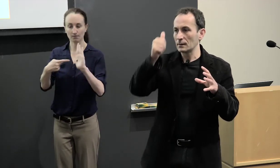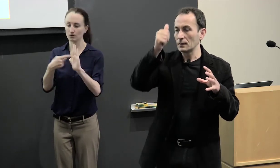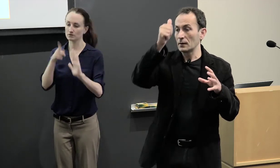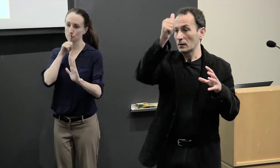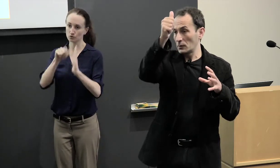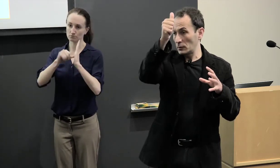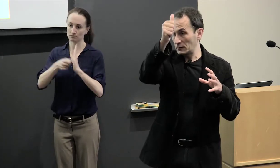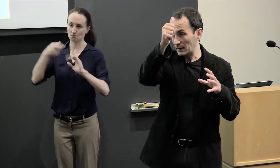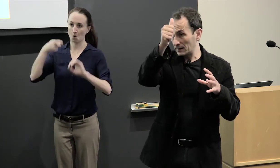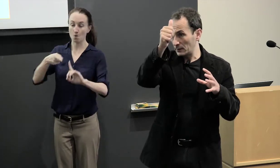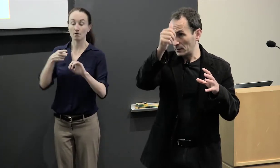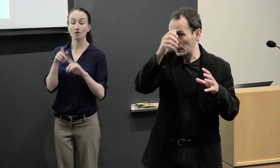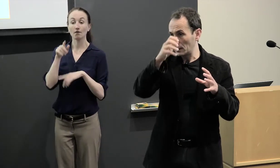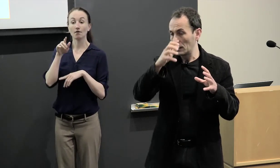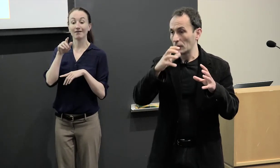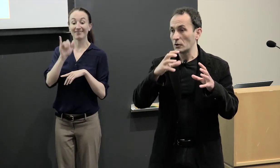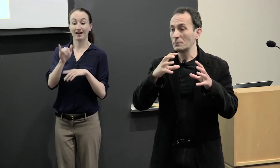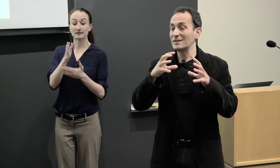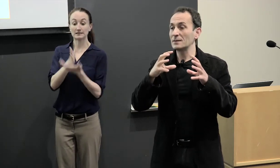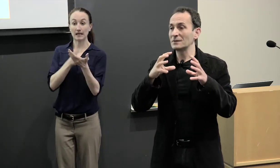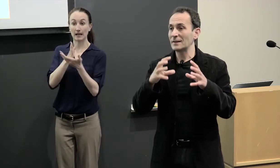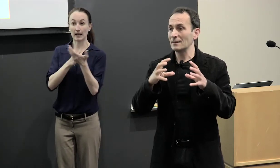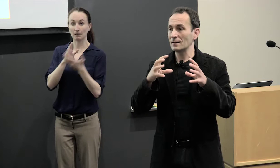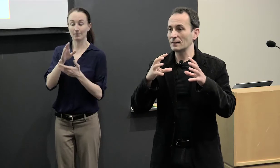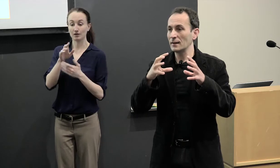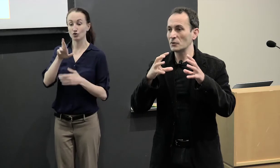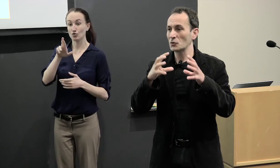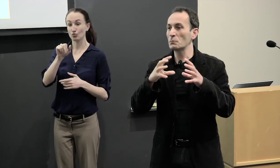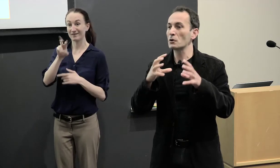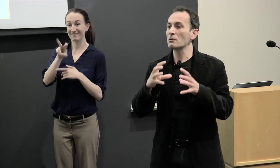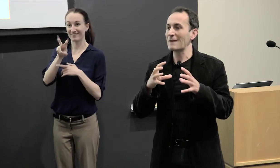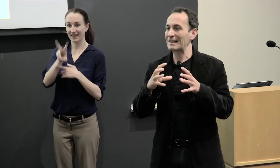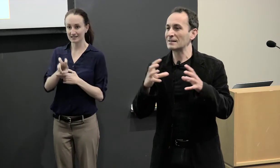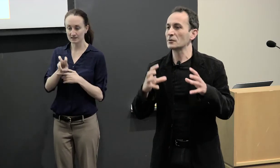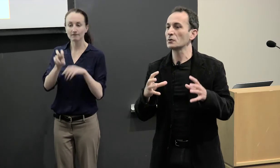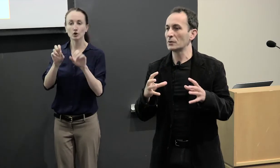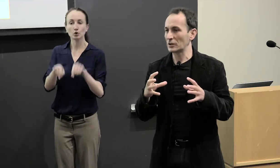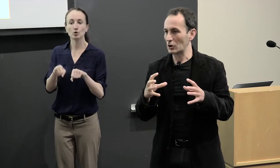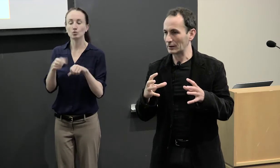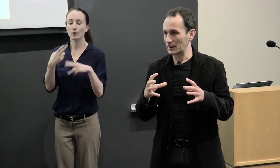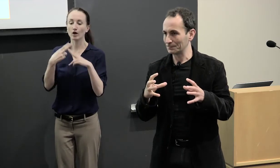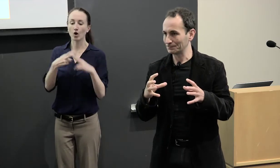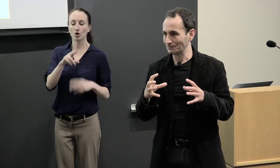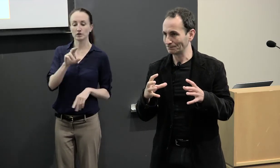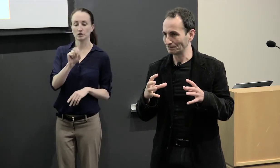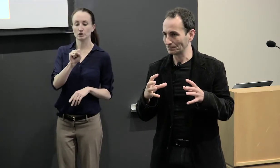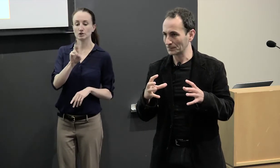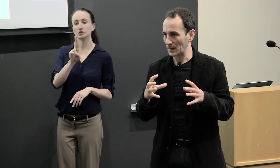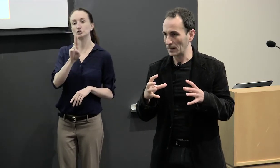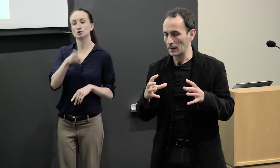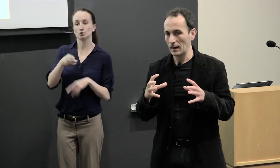element, the reflexive, could be simultaneously super grammatical and super iconic.